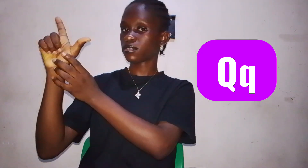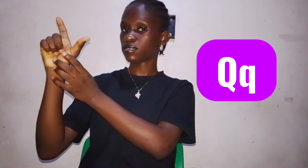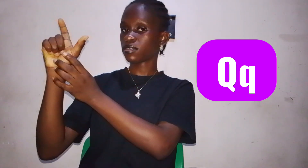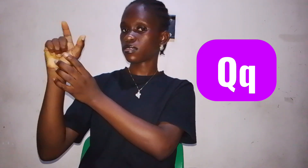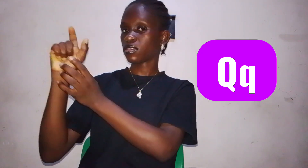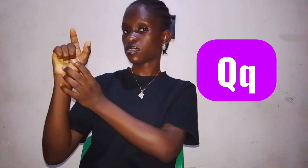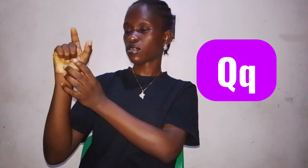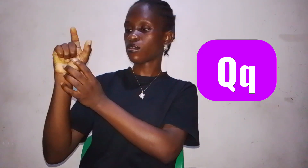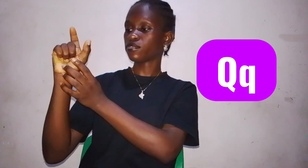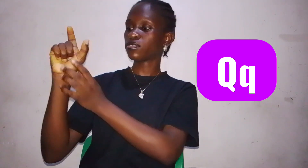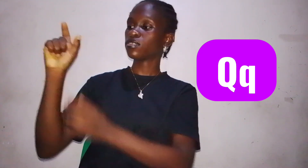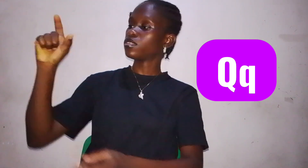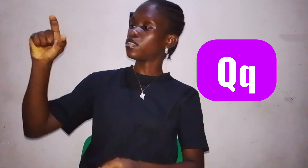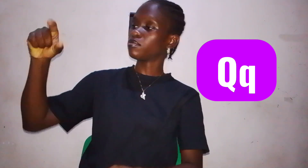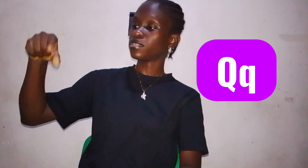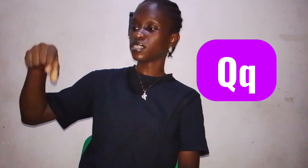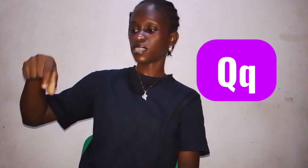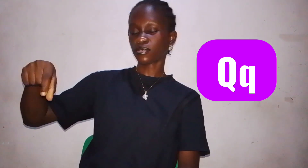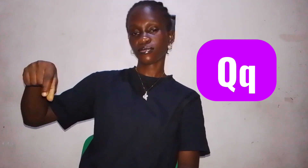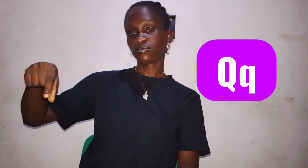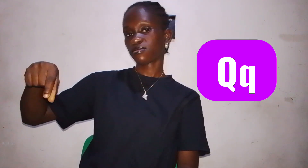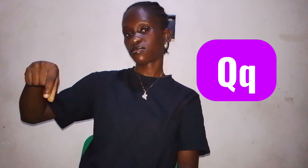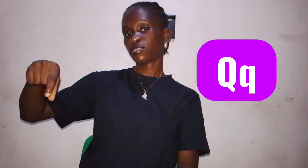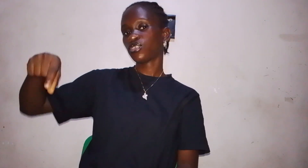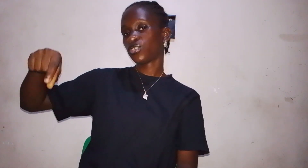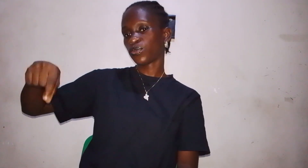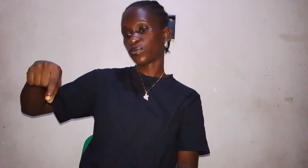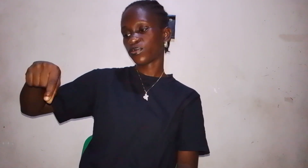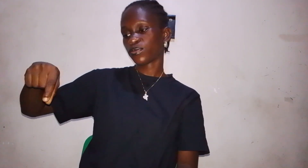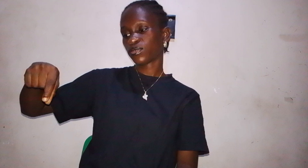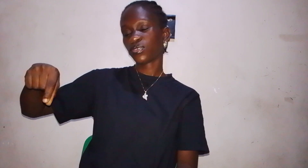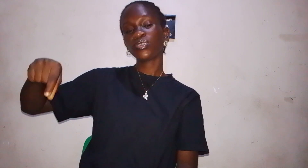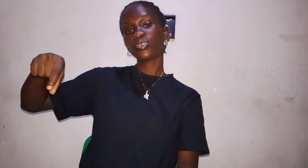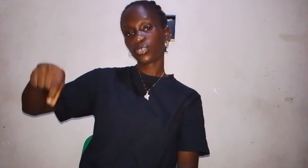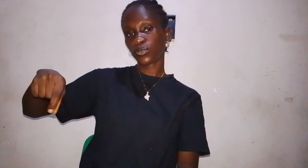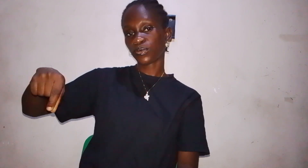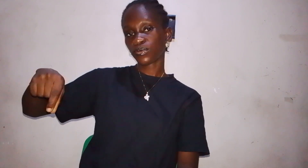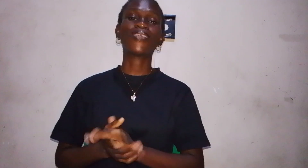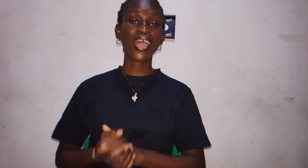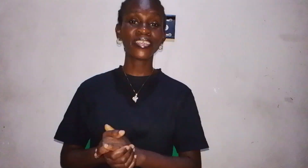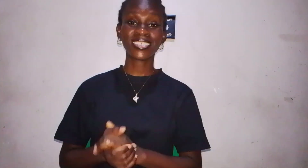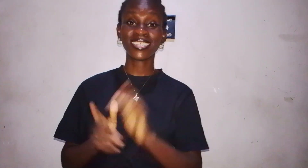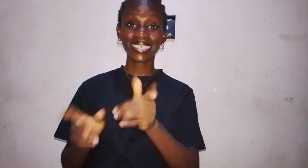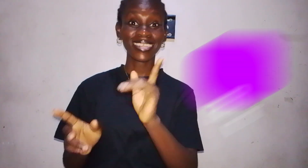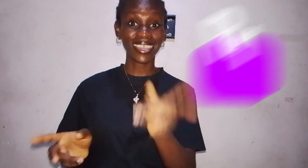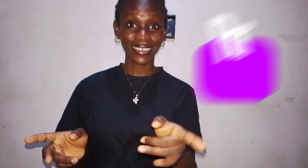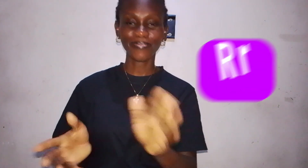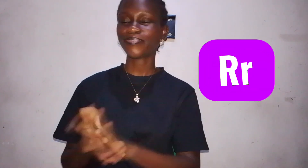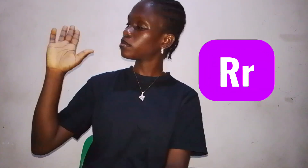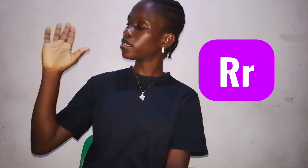see? Curved. Then bring it down. Q. Q. So R is the next letter. It's going to be